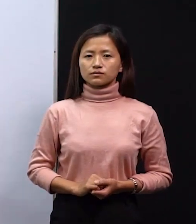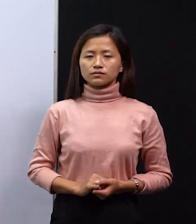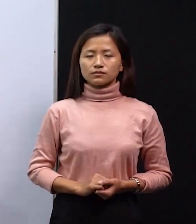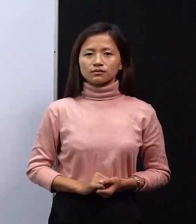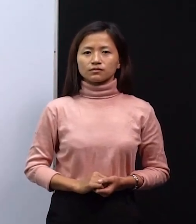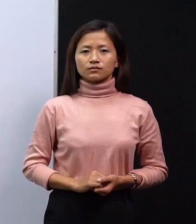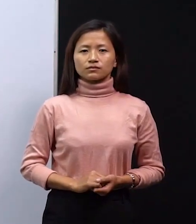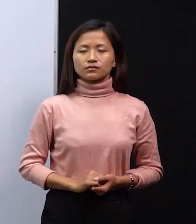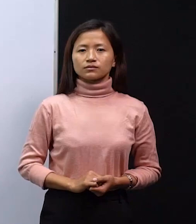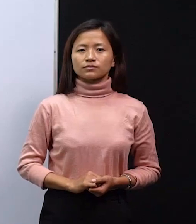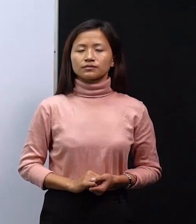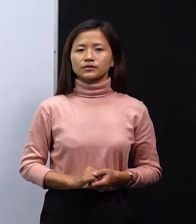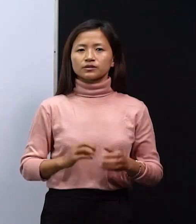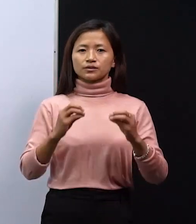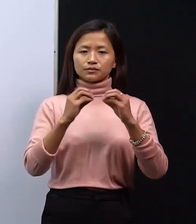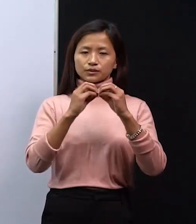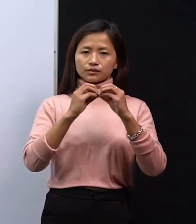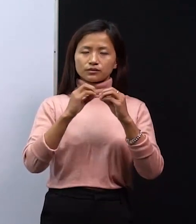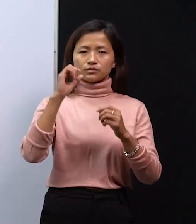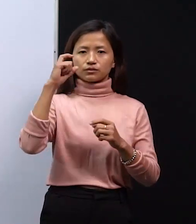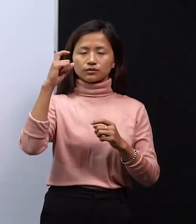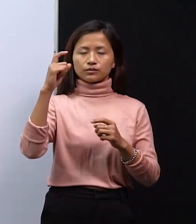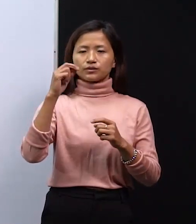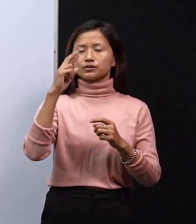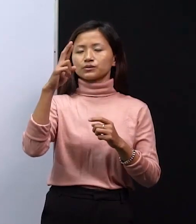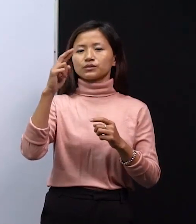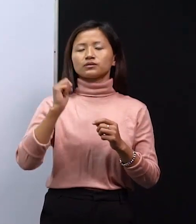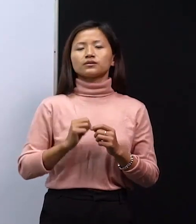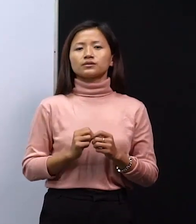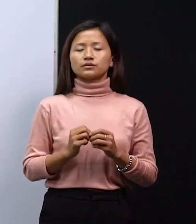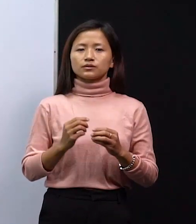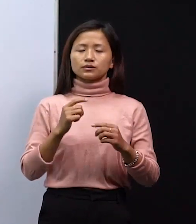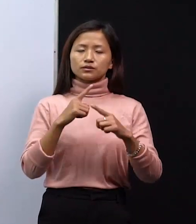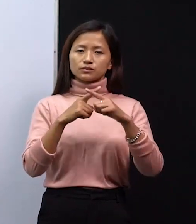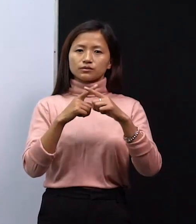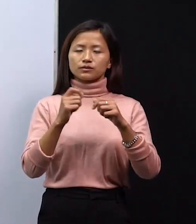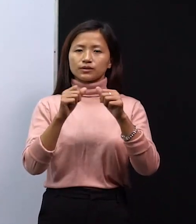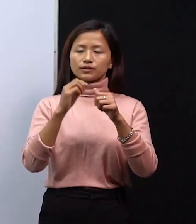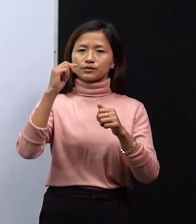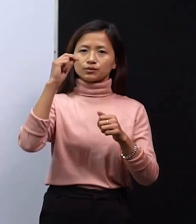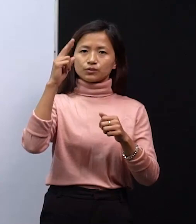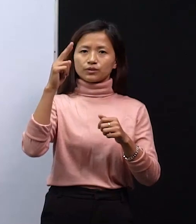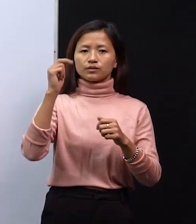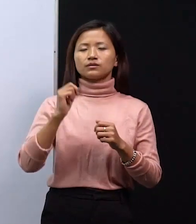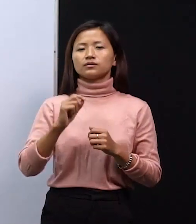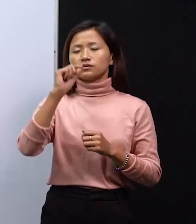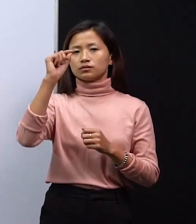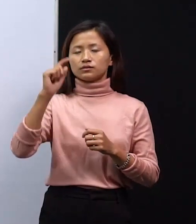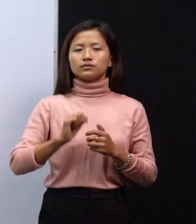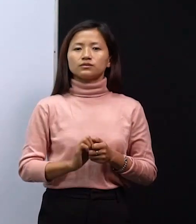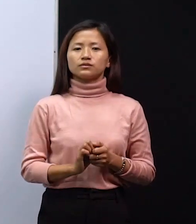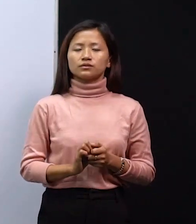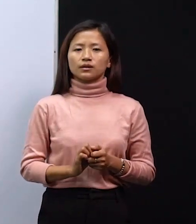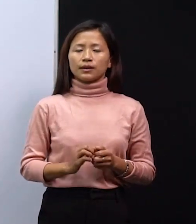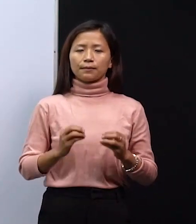So you're writing b square plus a square into, now again in the second expression, b will come in